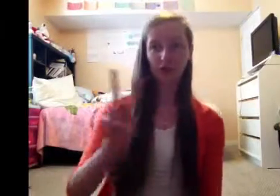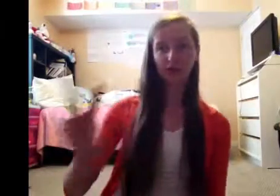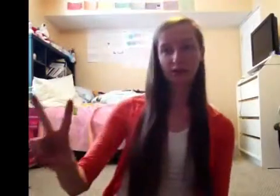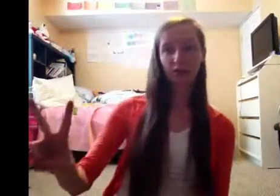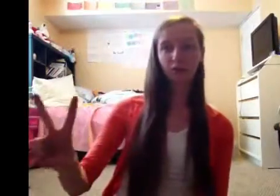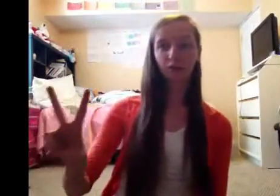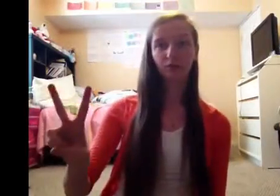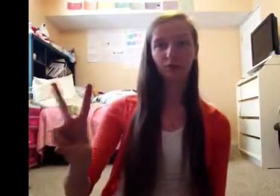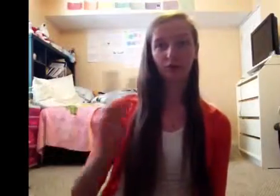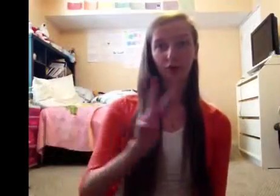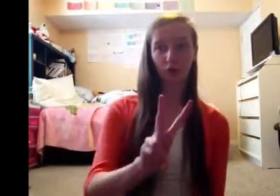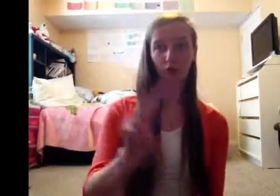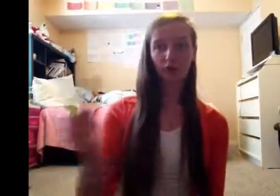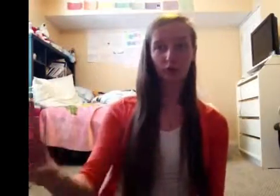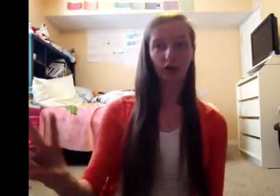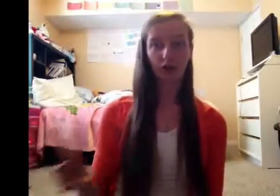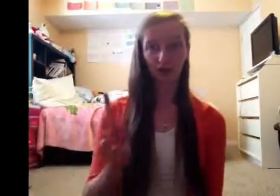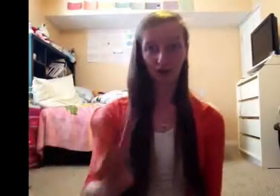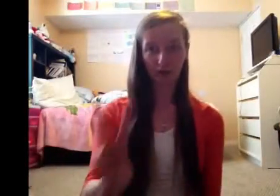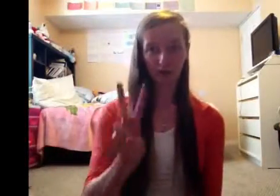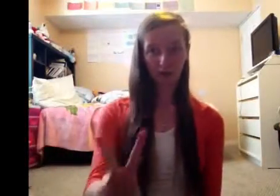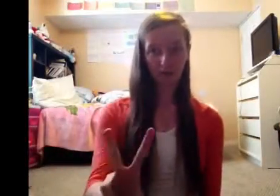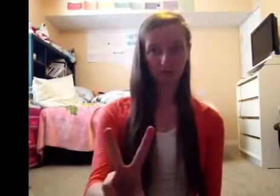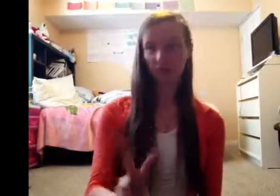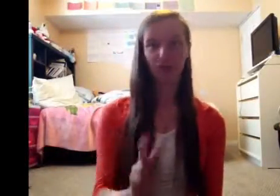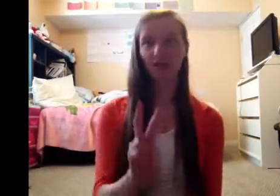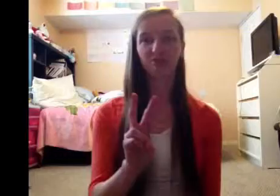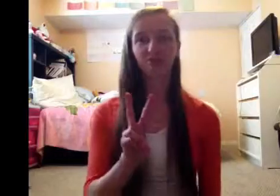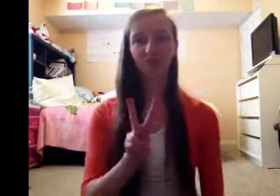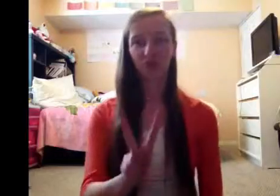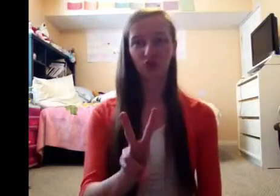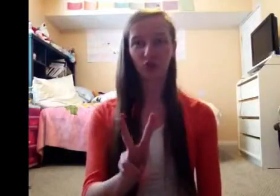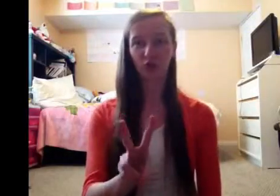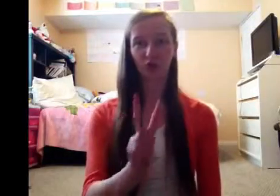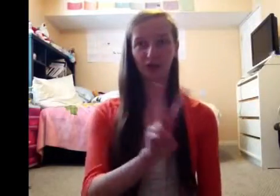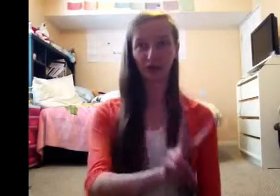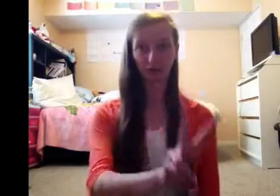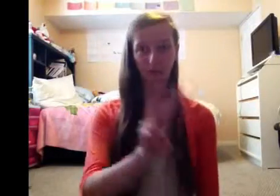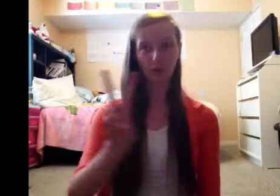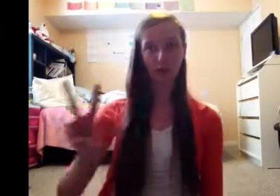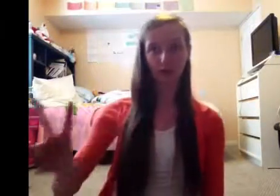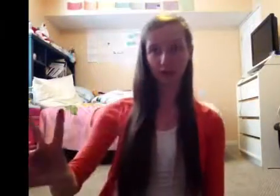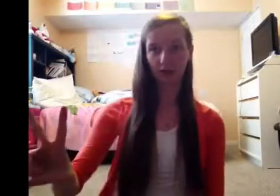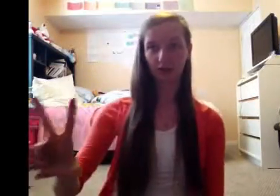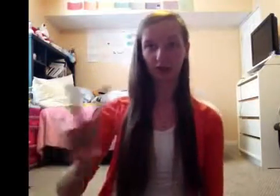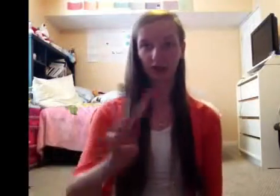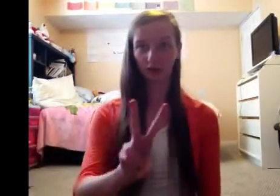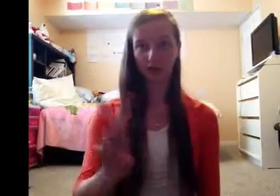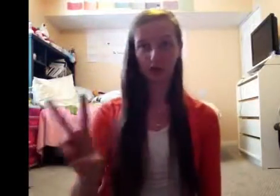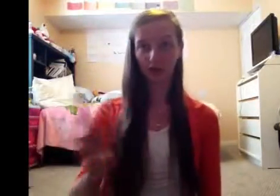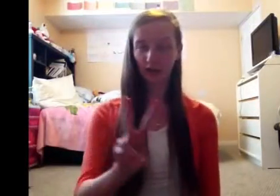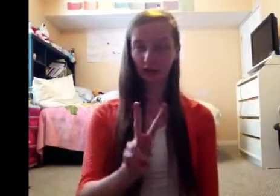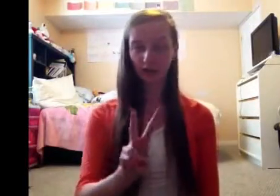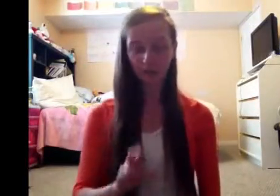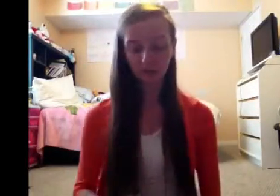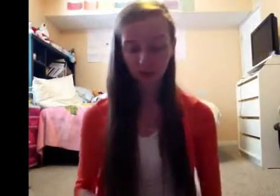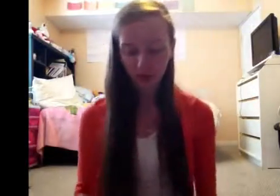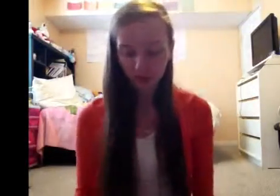22. You have to do it sideways, you can't. It's not just 2 forward, it's 22, like off to the side, kind of. And